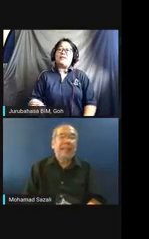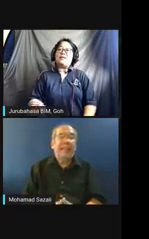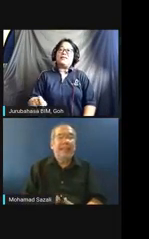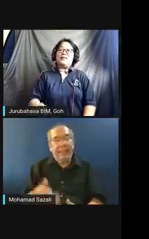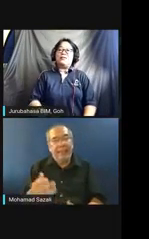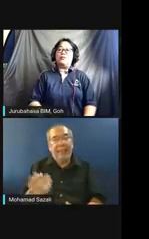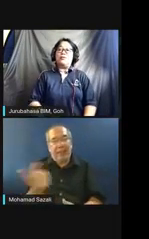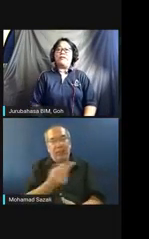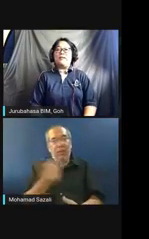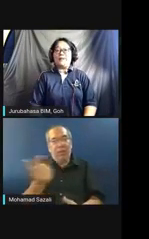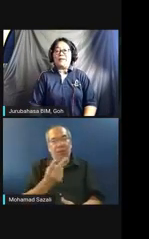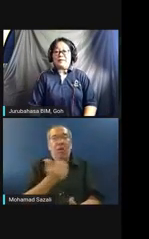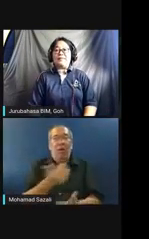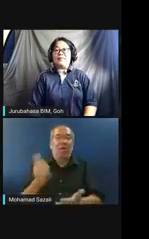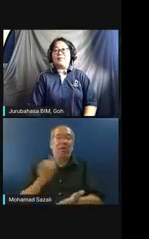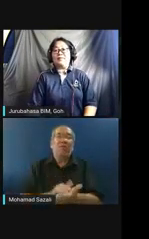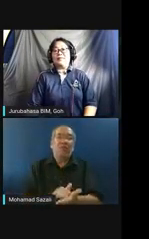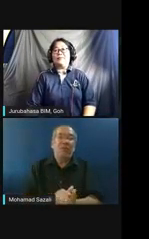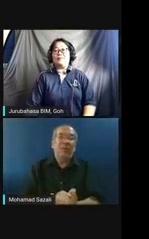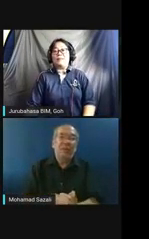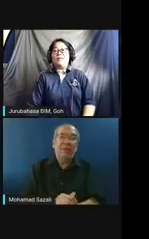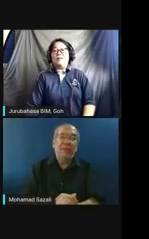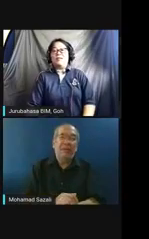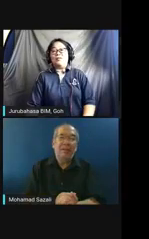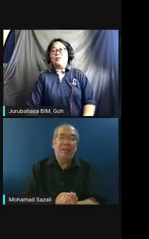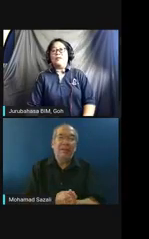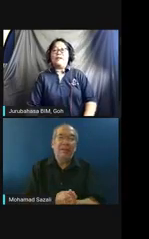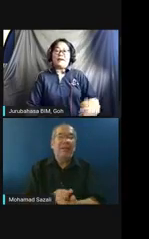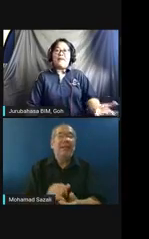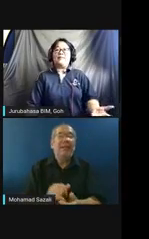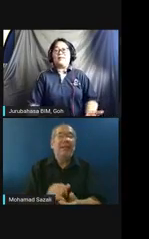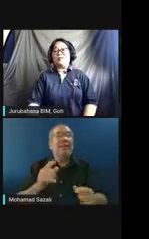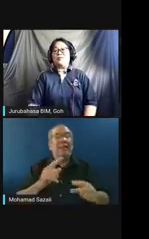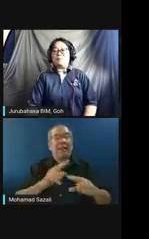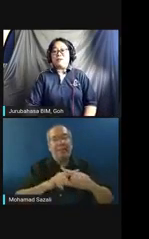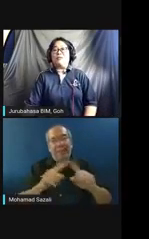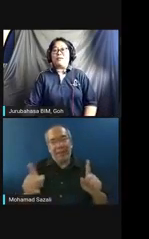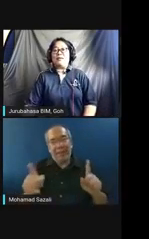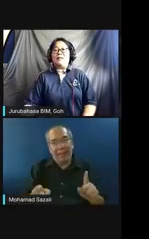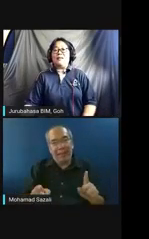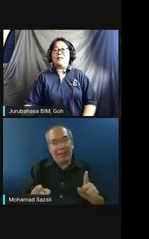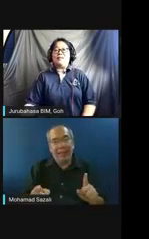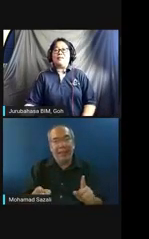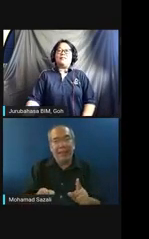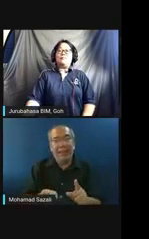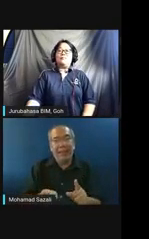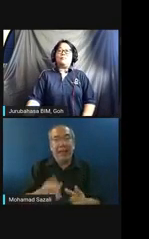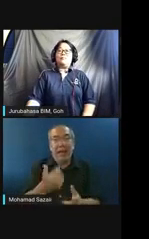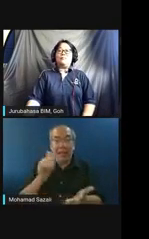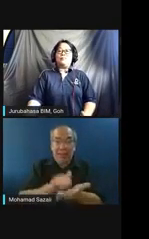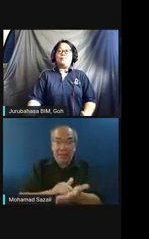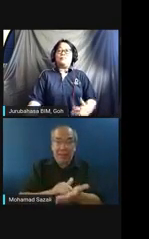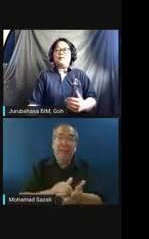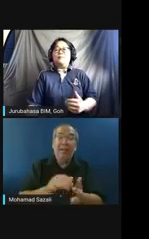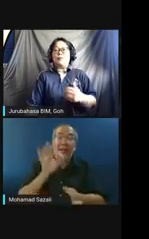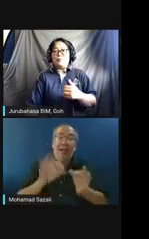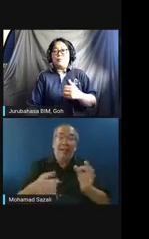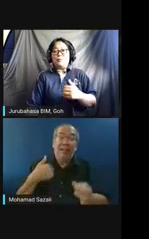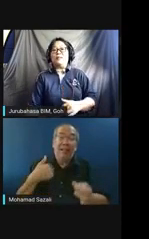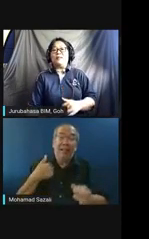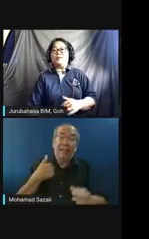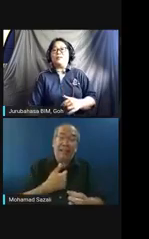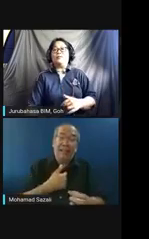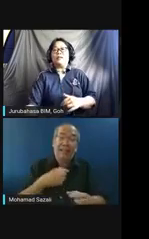actually connected it to our hearing aids. So hearing aids and also implant cochlear is like